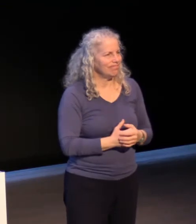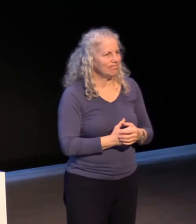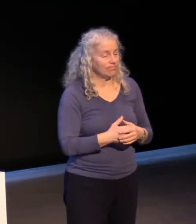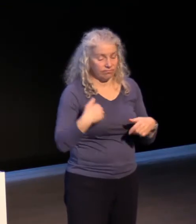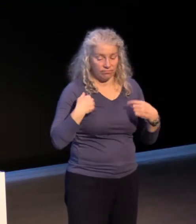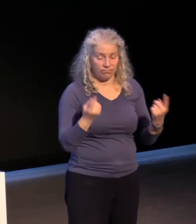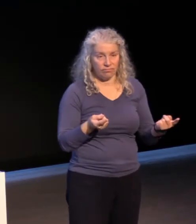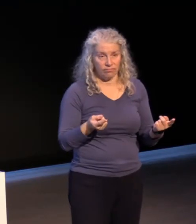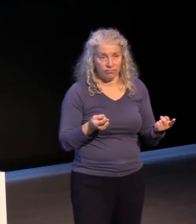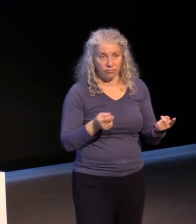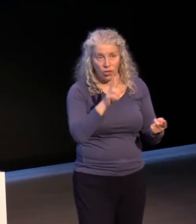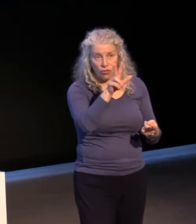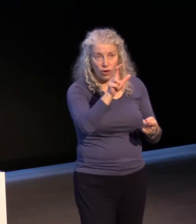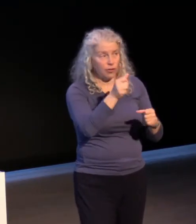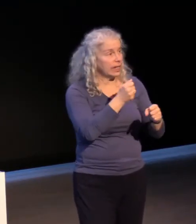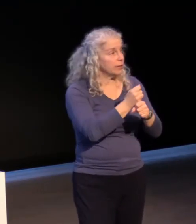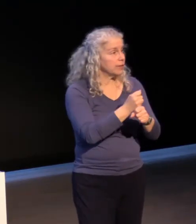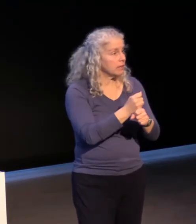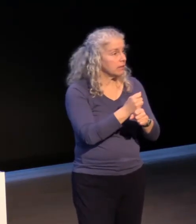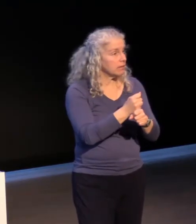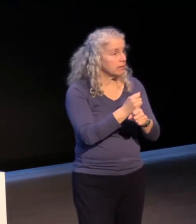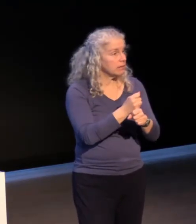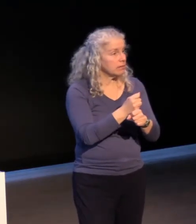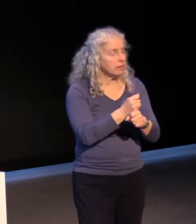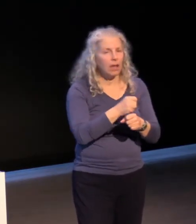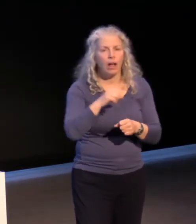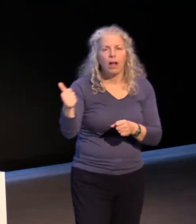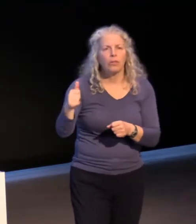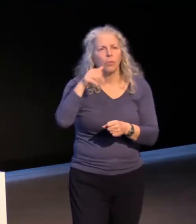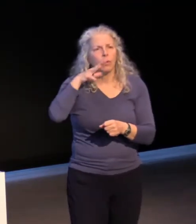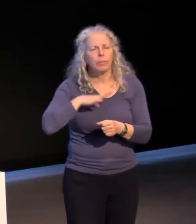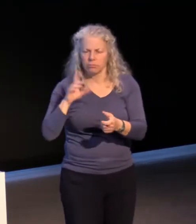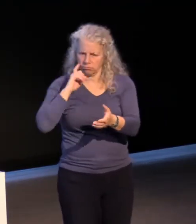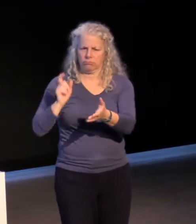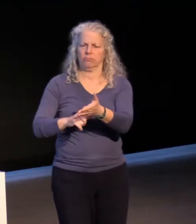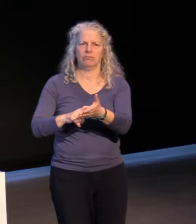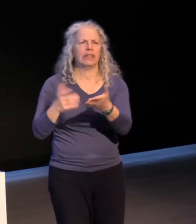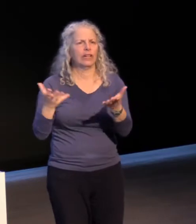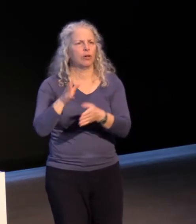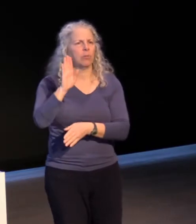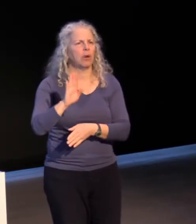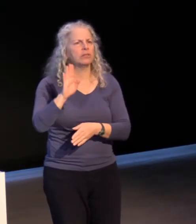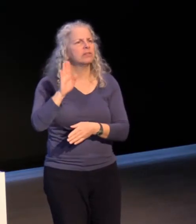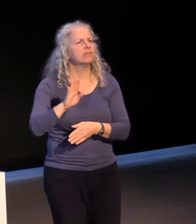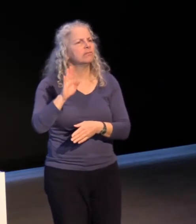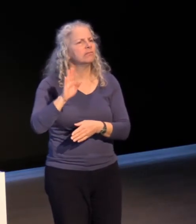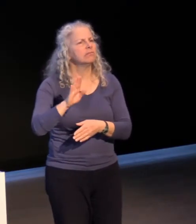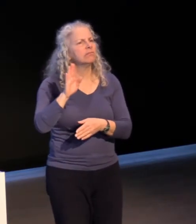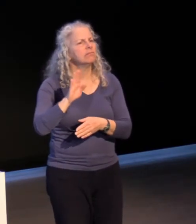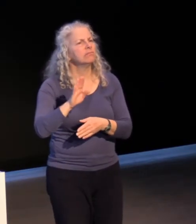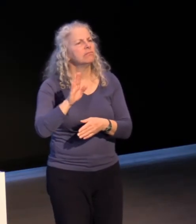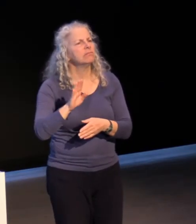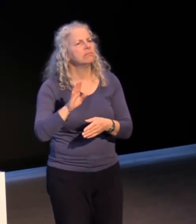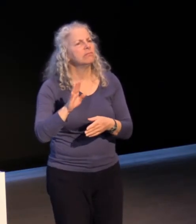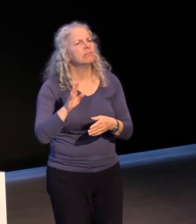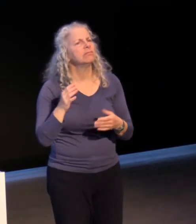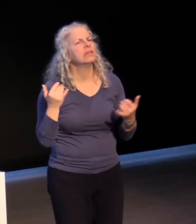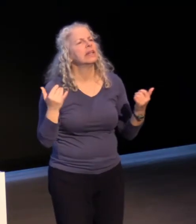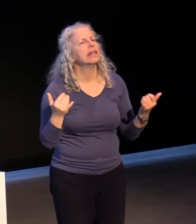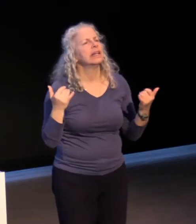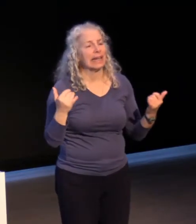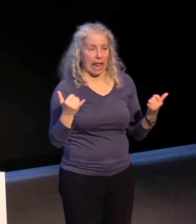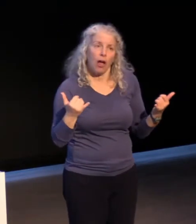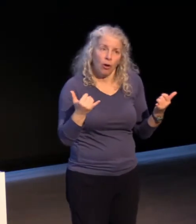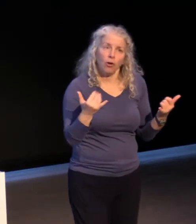Over three centuries later, another notable woman came onto the Boston scene in the now fully formed